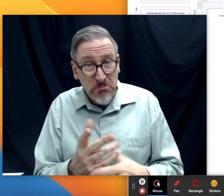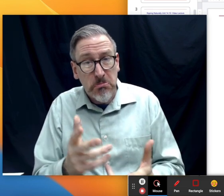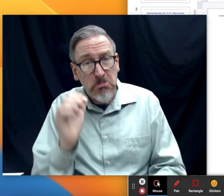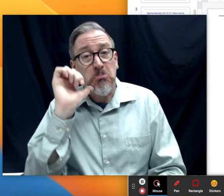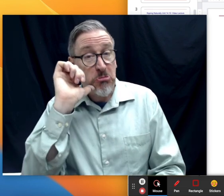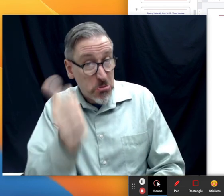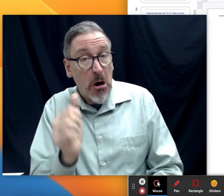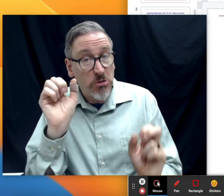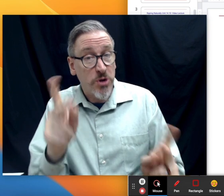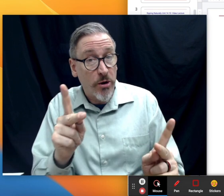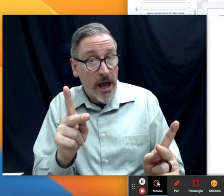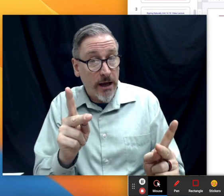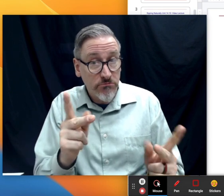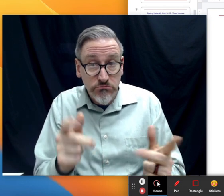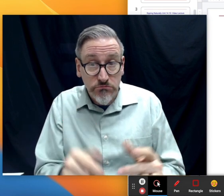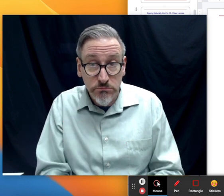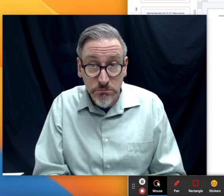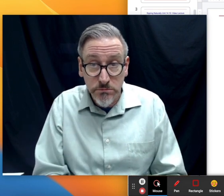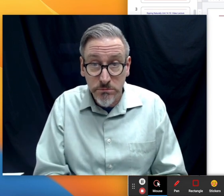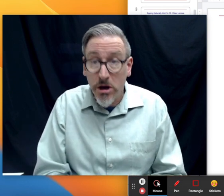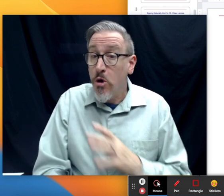use was okay.